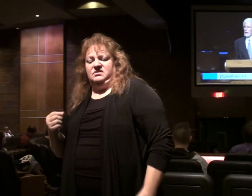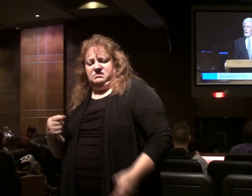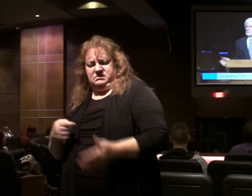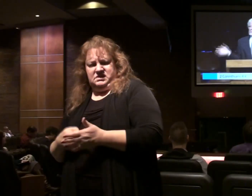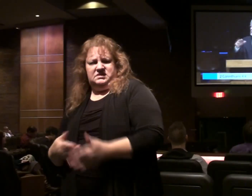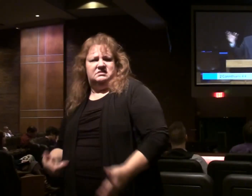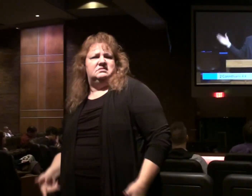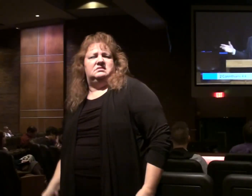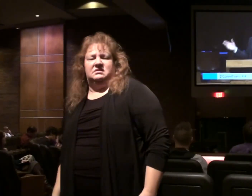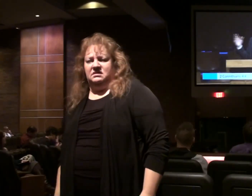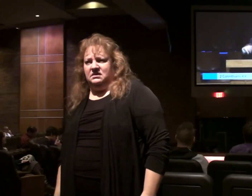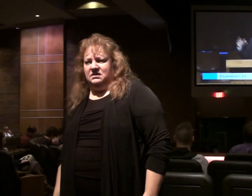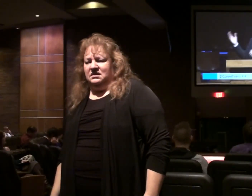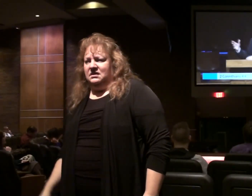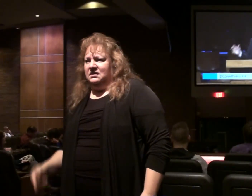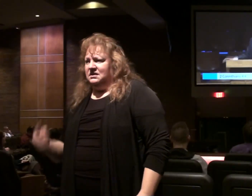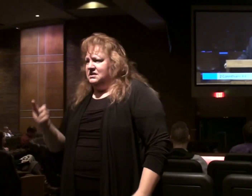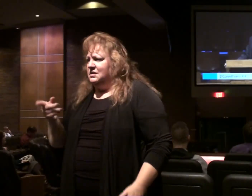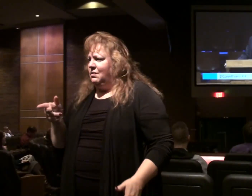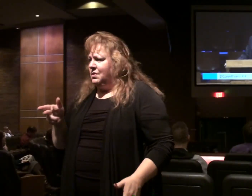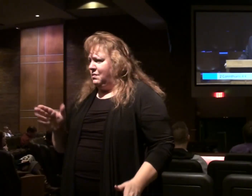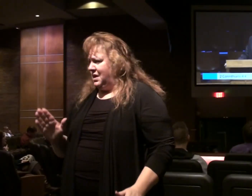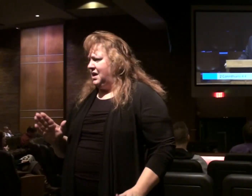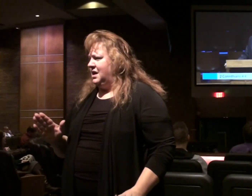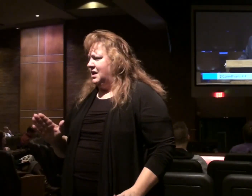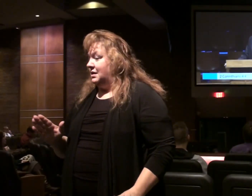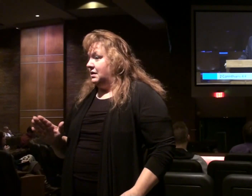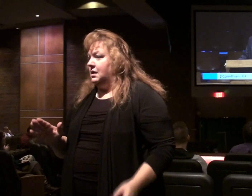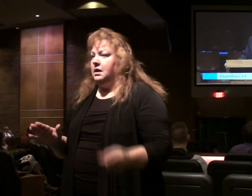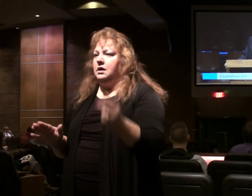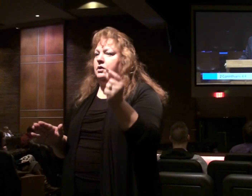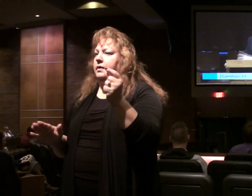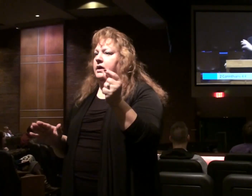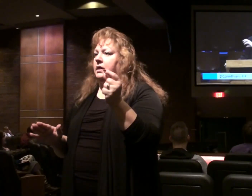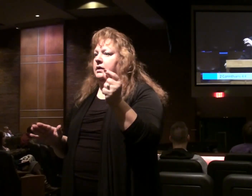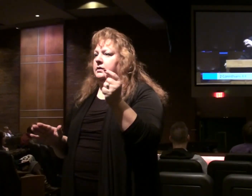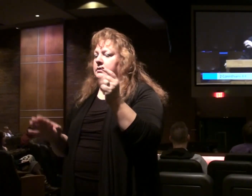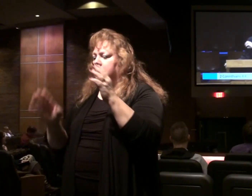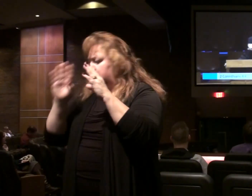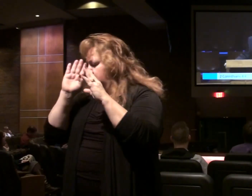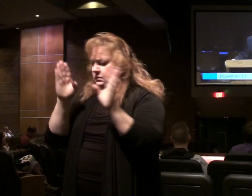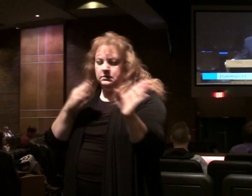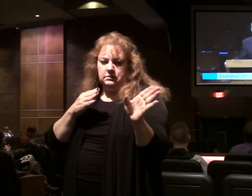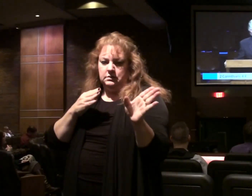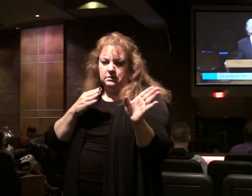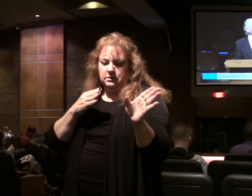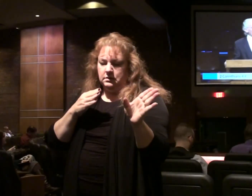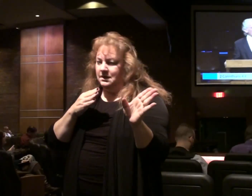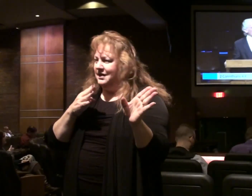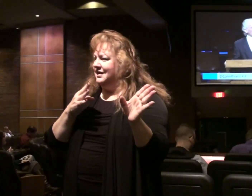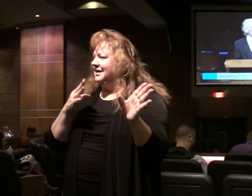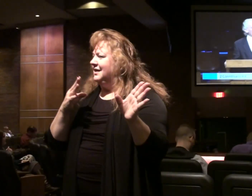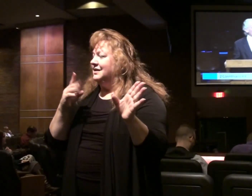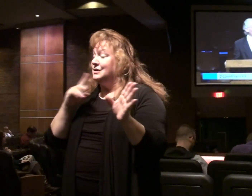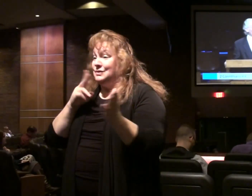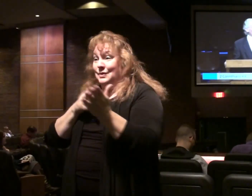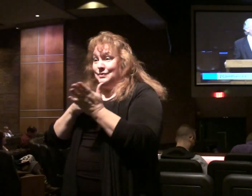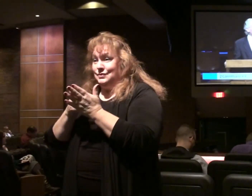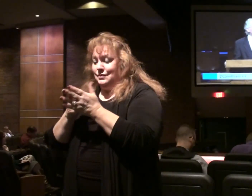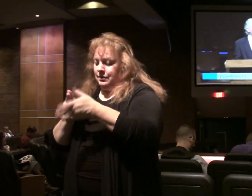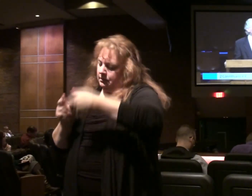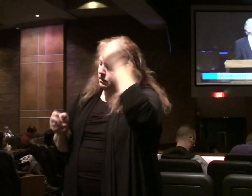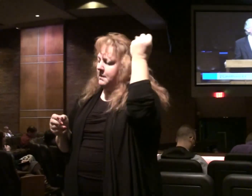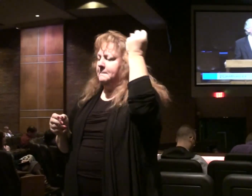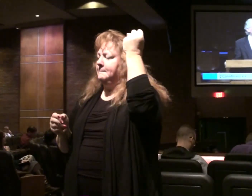this and this is the only way and that, and quickly turn them away so that the truth that has been presented can be